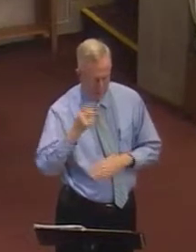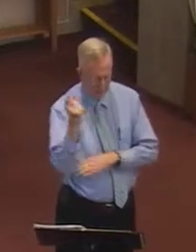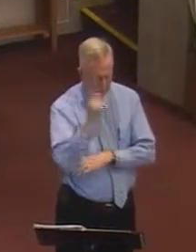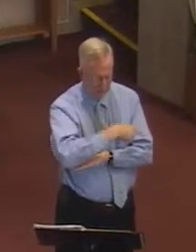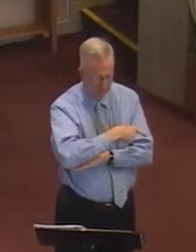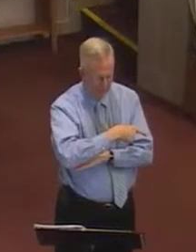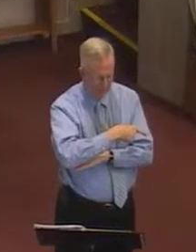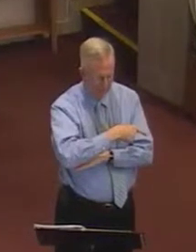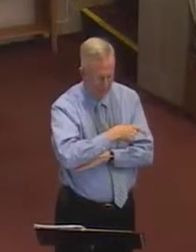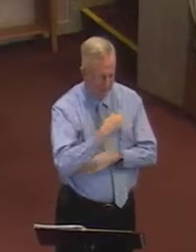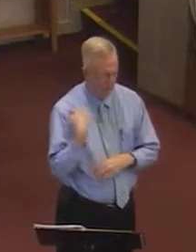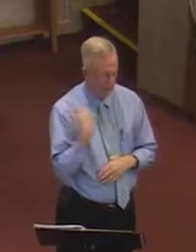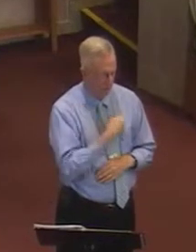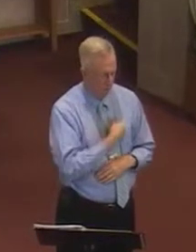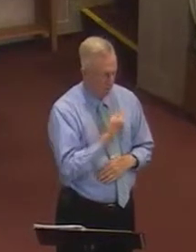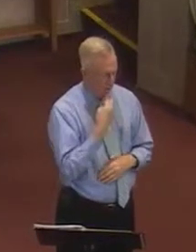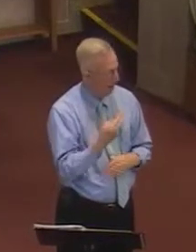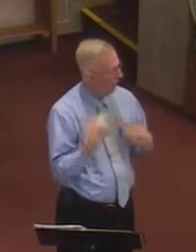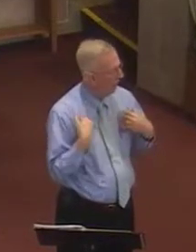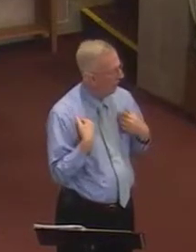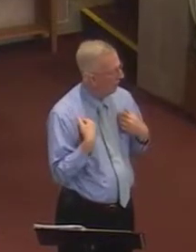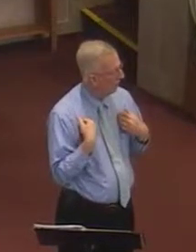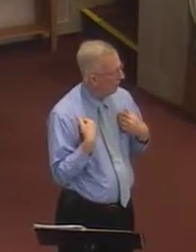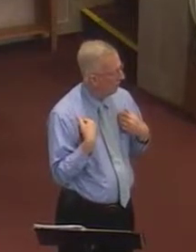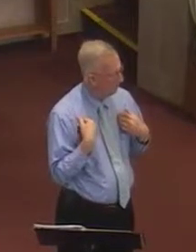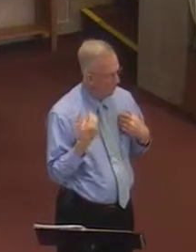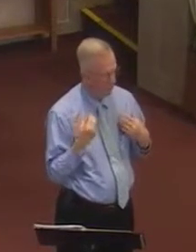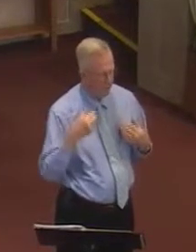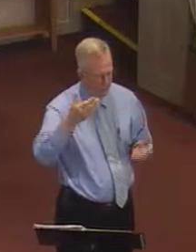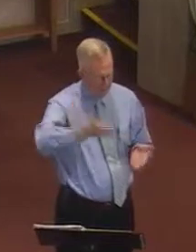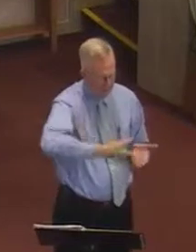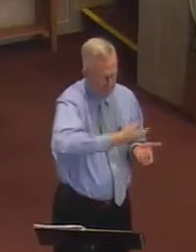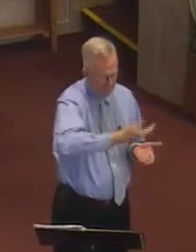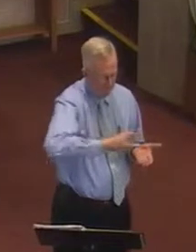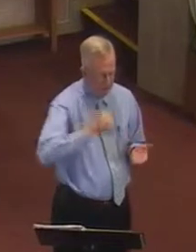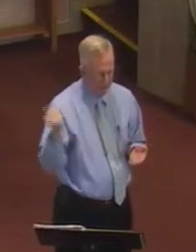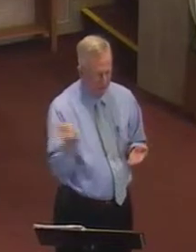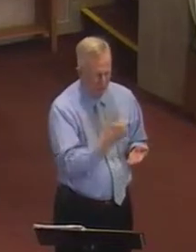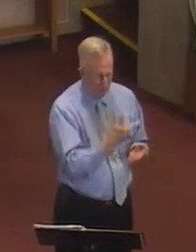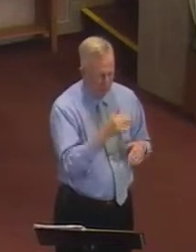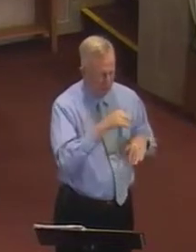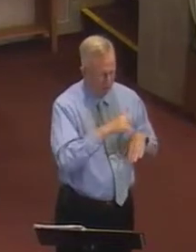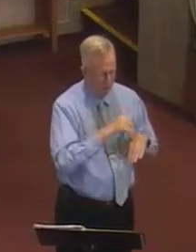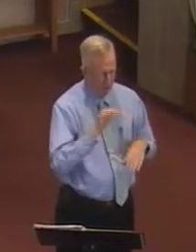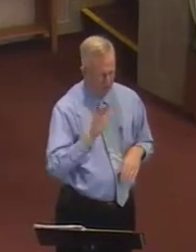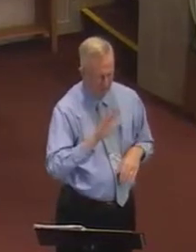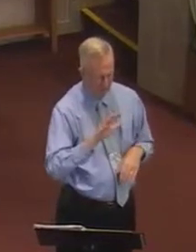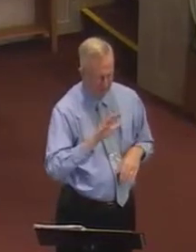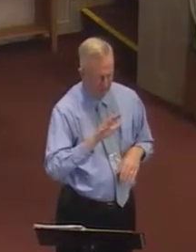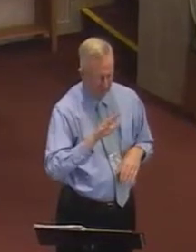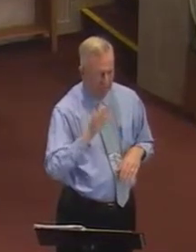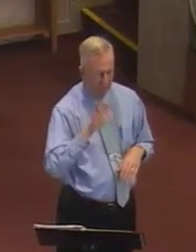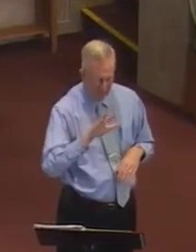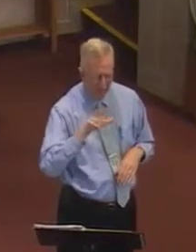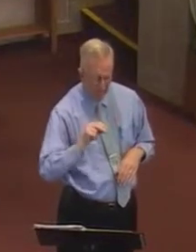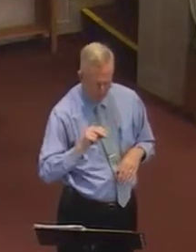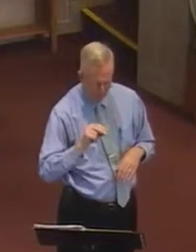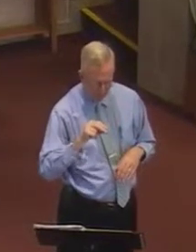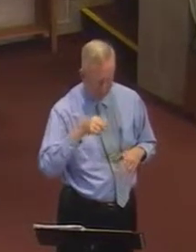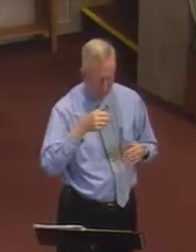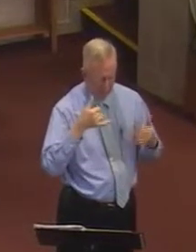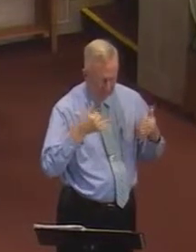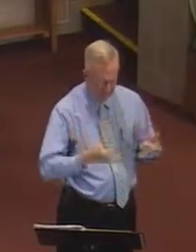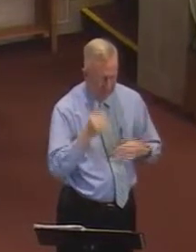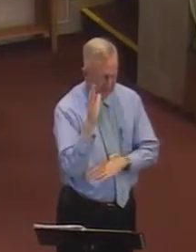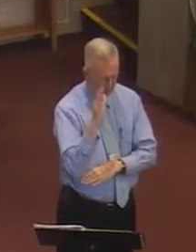We are having we're inviting everyone this afternoon at 5:30. If you could come back, you are more